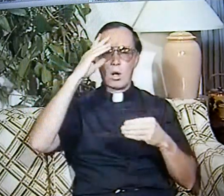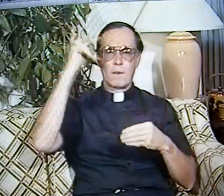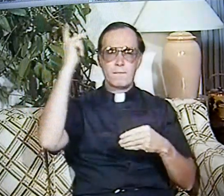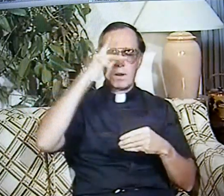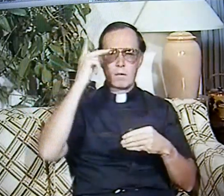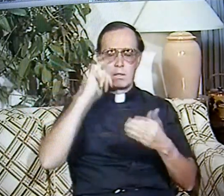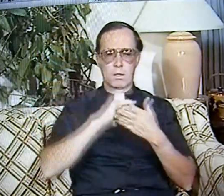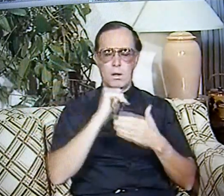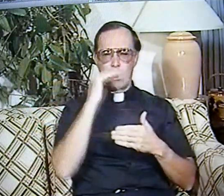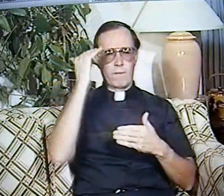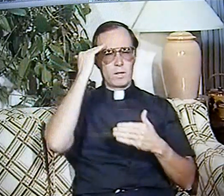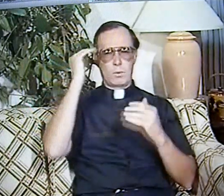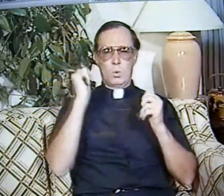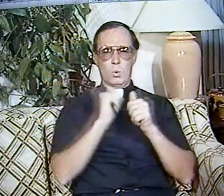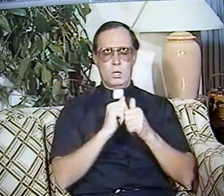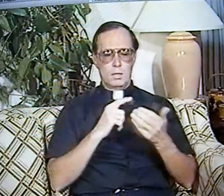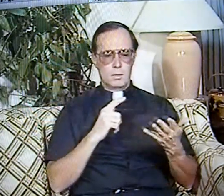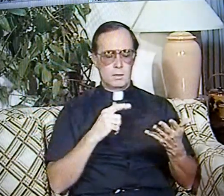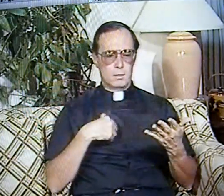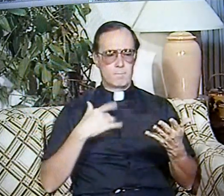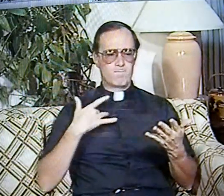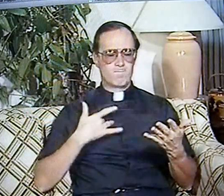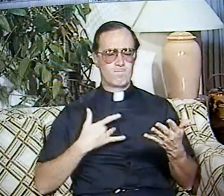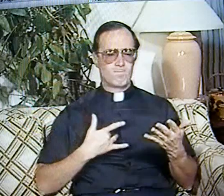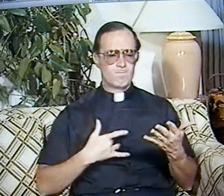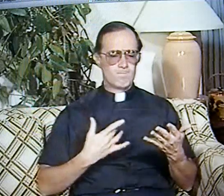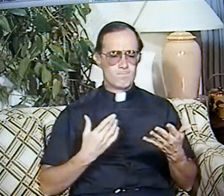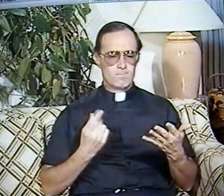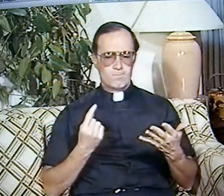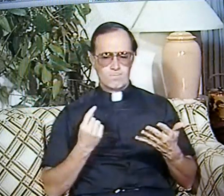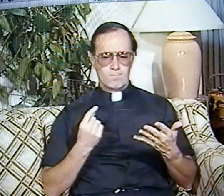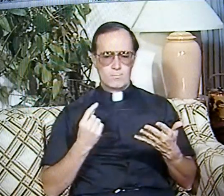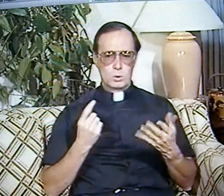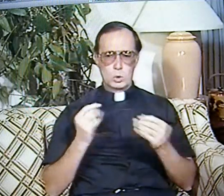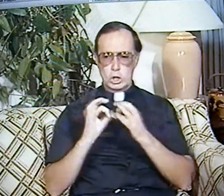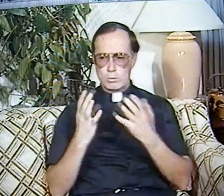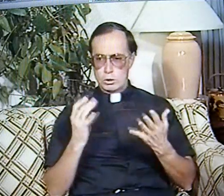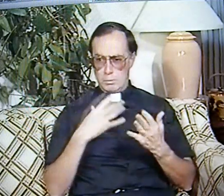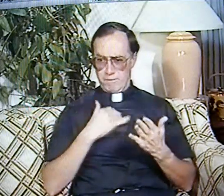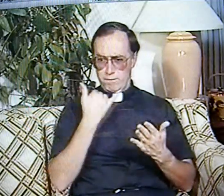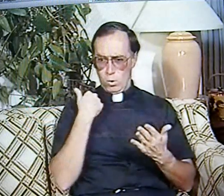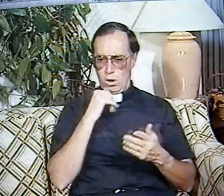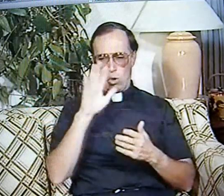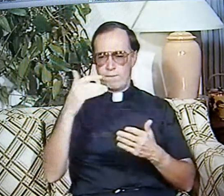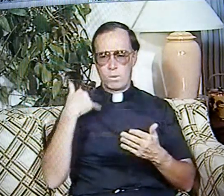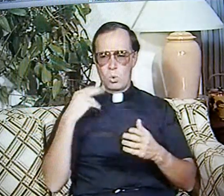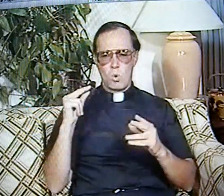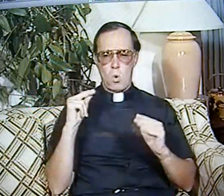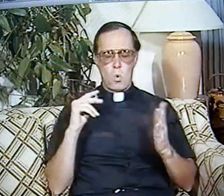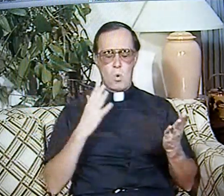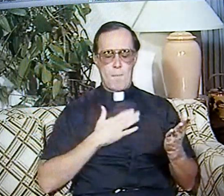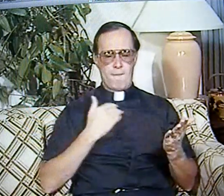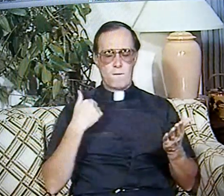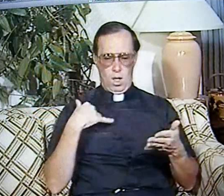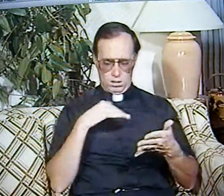Different theories, different philosophies about God. What should I do?